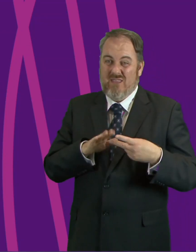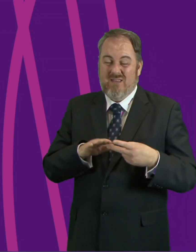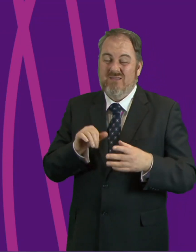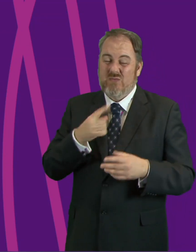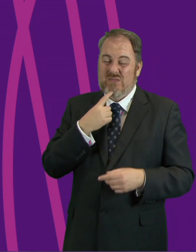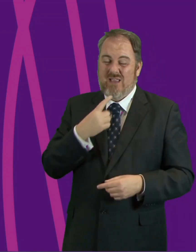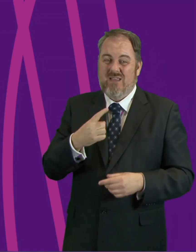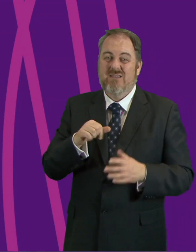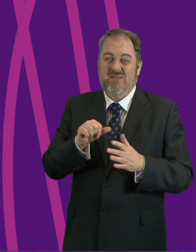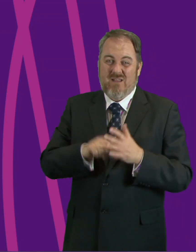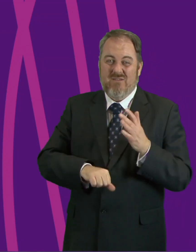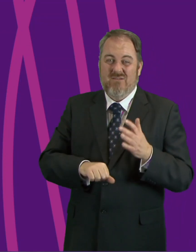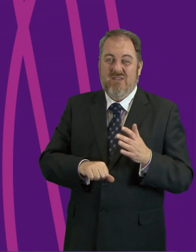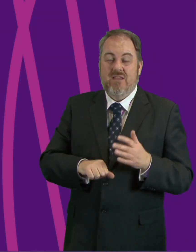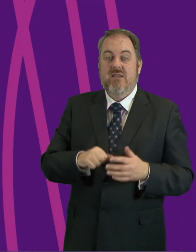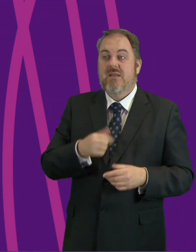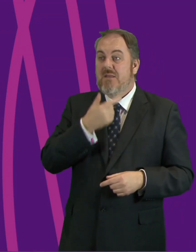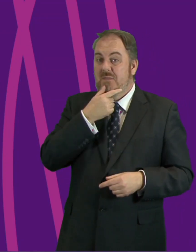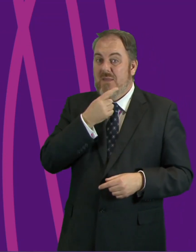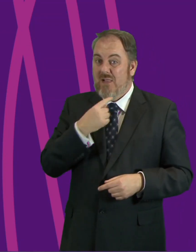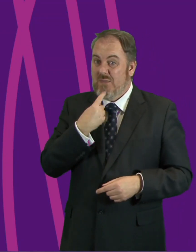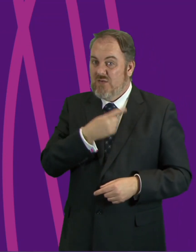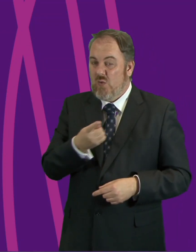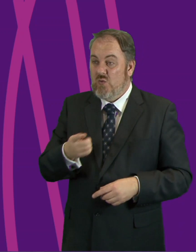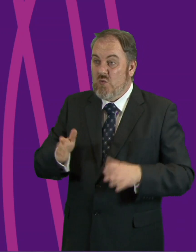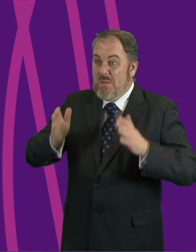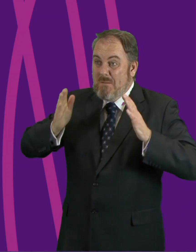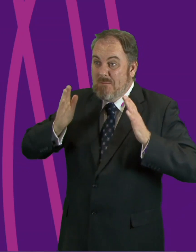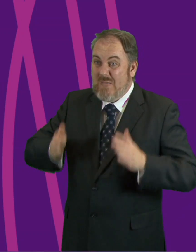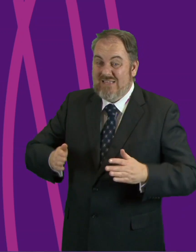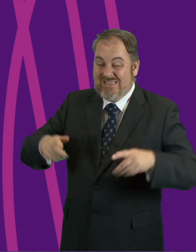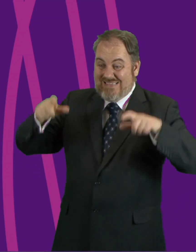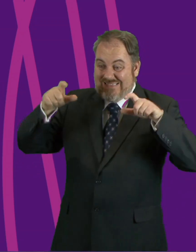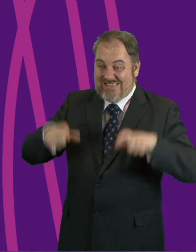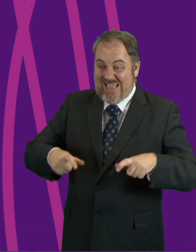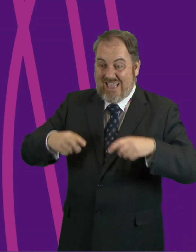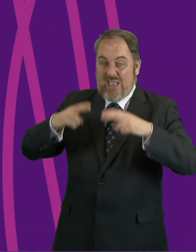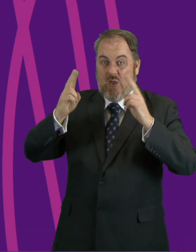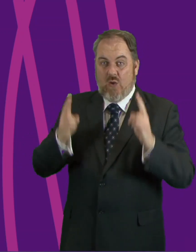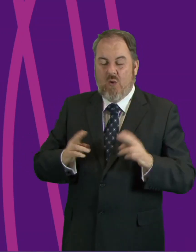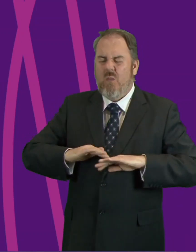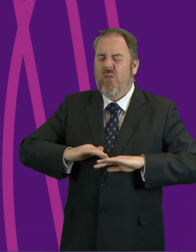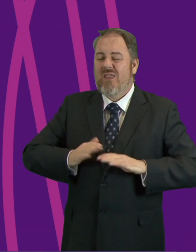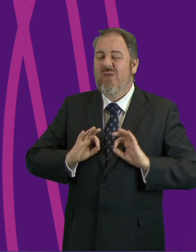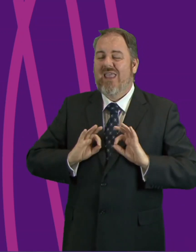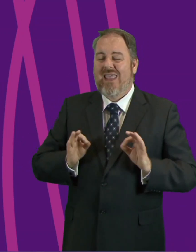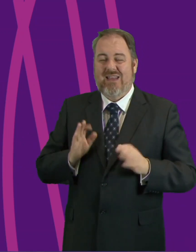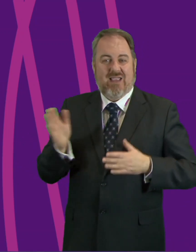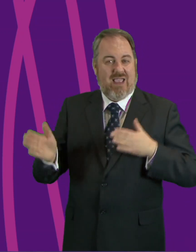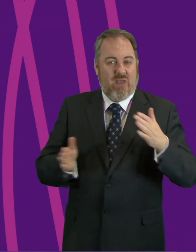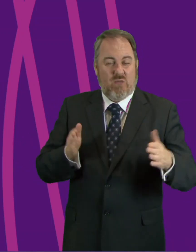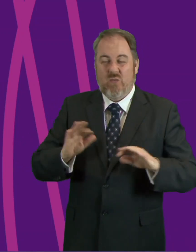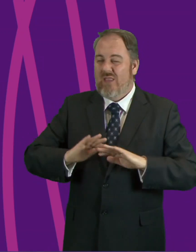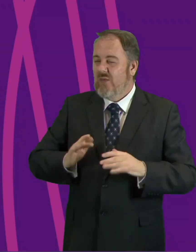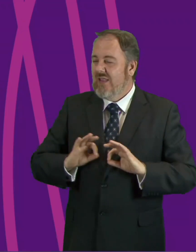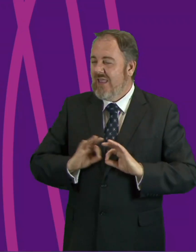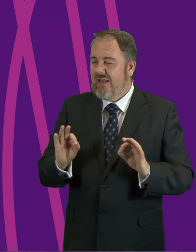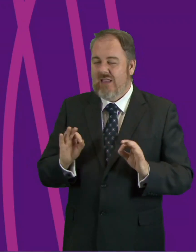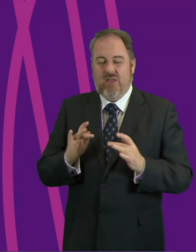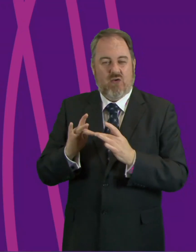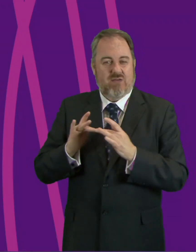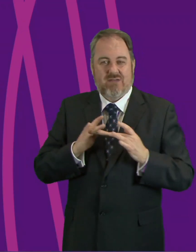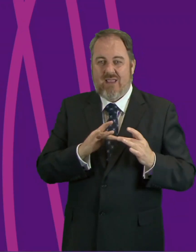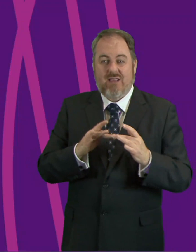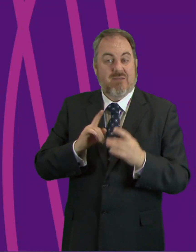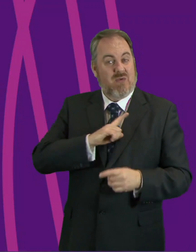being asked to shield for very good reasons, because their health condition means that they are particularly at risk from this virus. So any